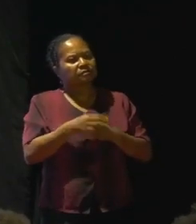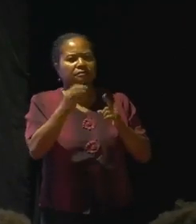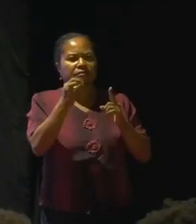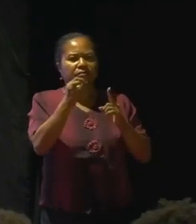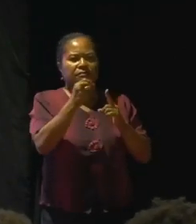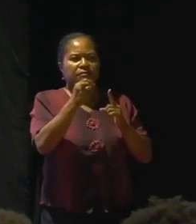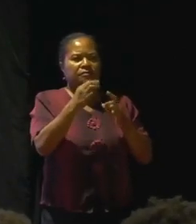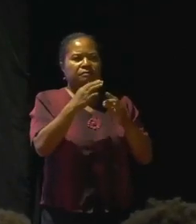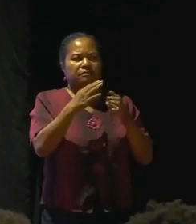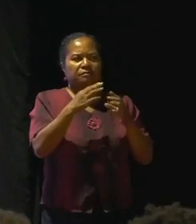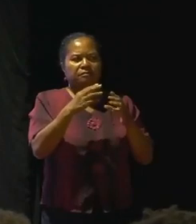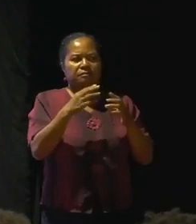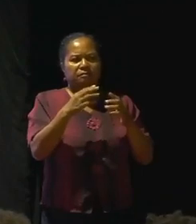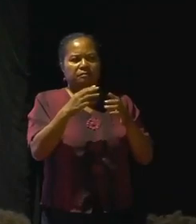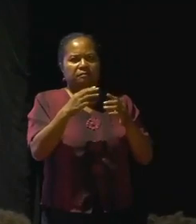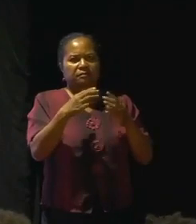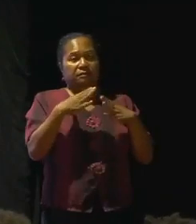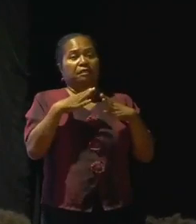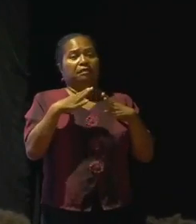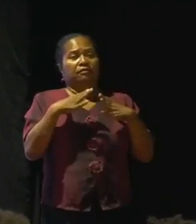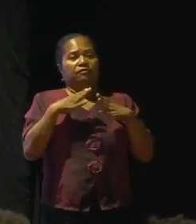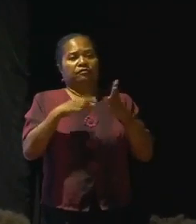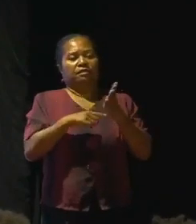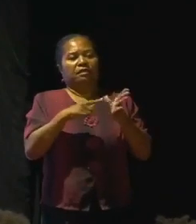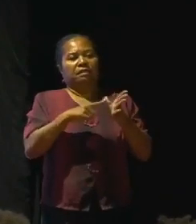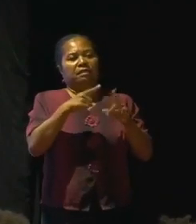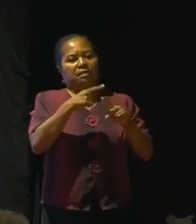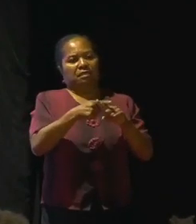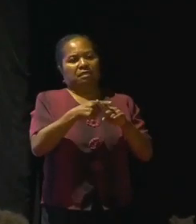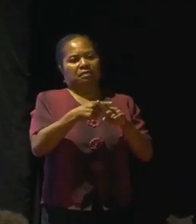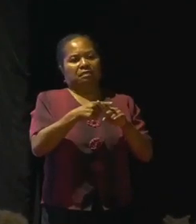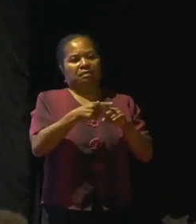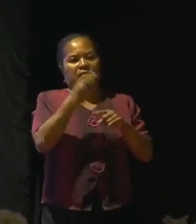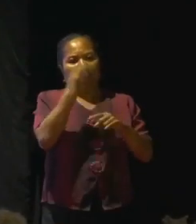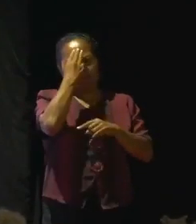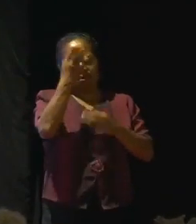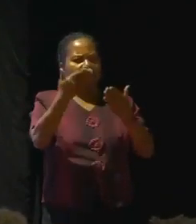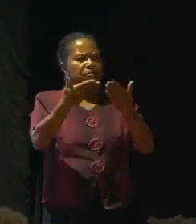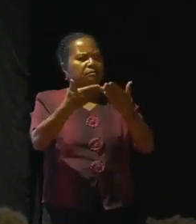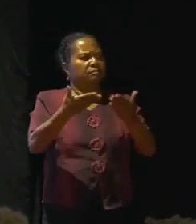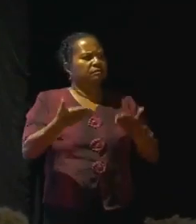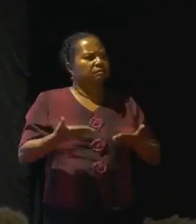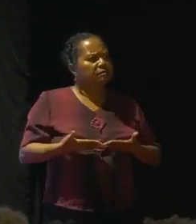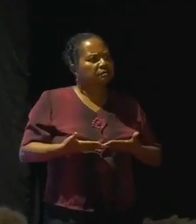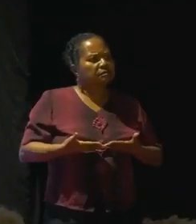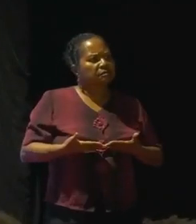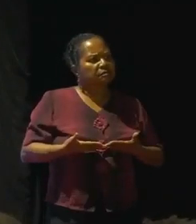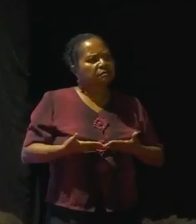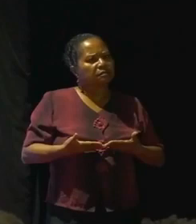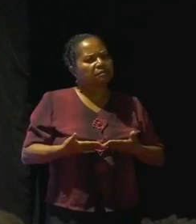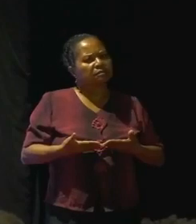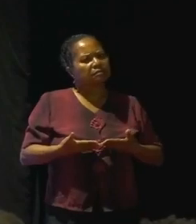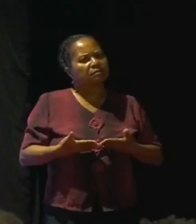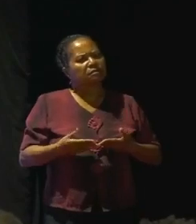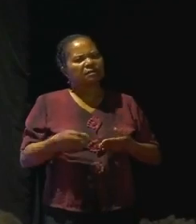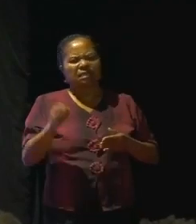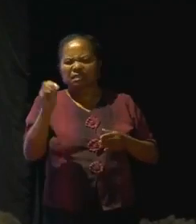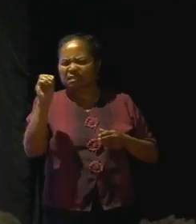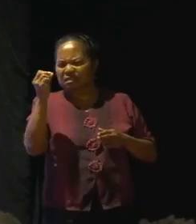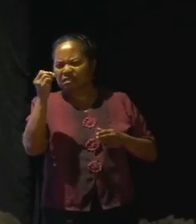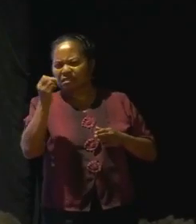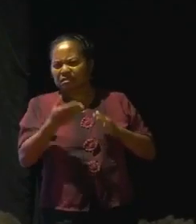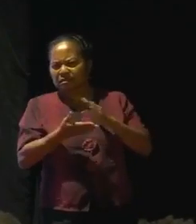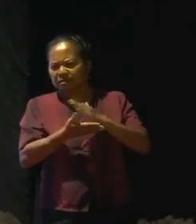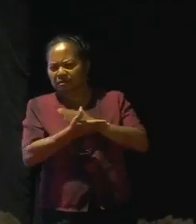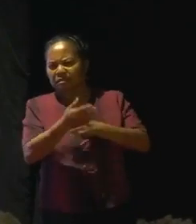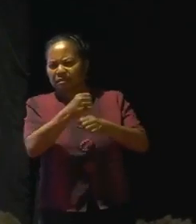PMIZ, free tax and trade in Manus province. Now, that is still under, we know the